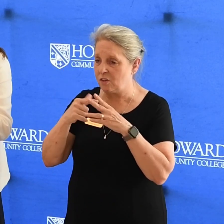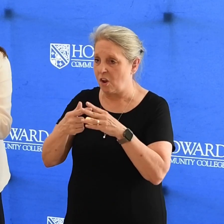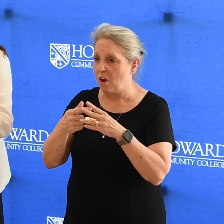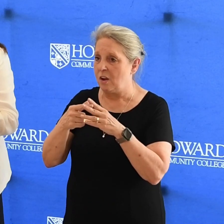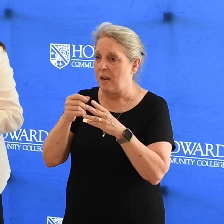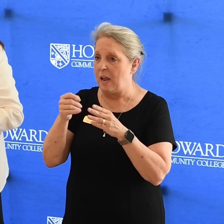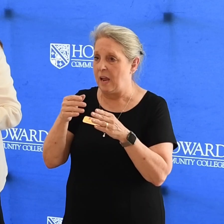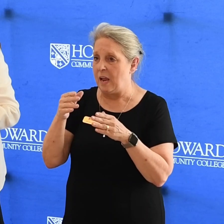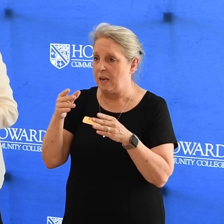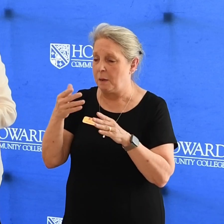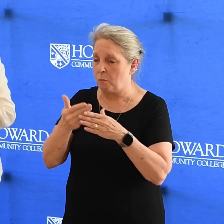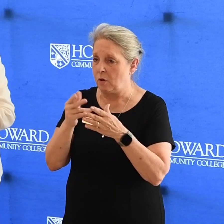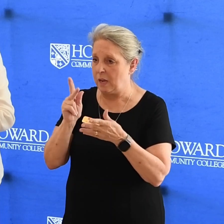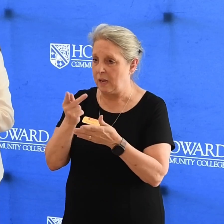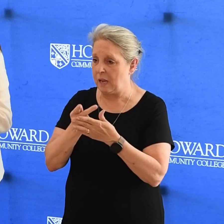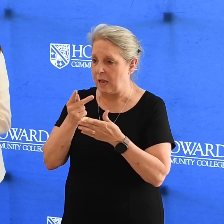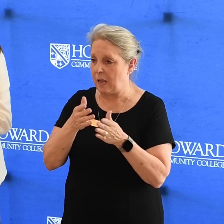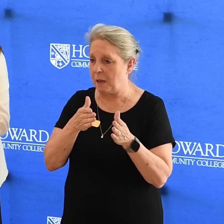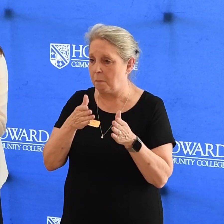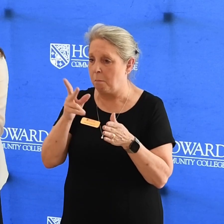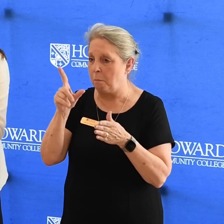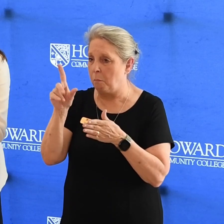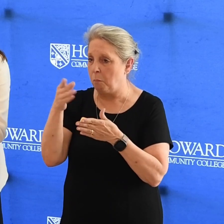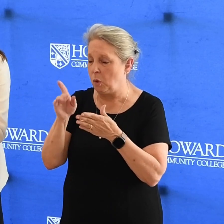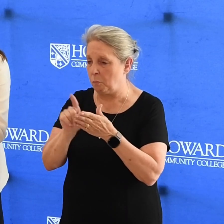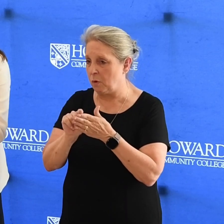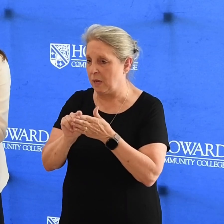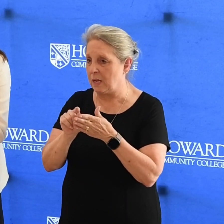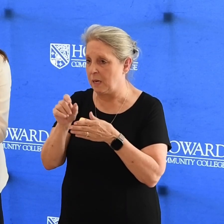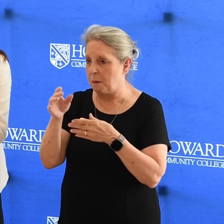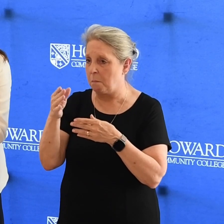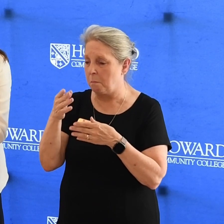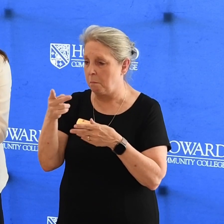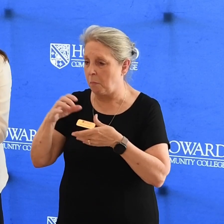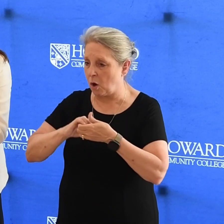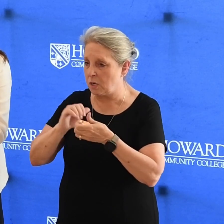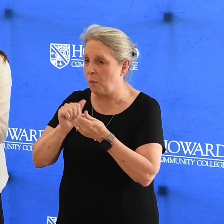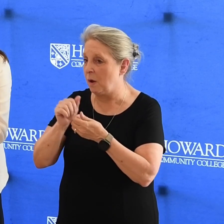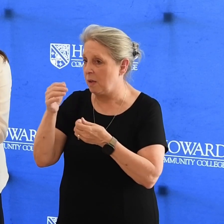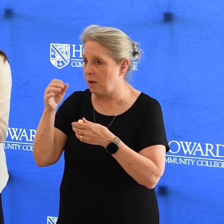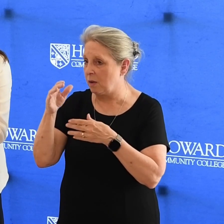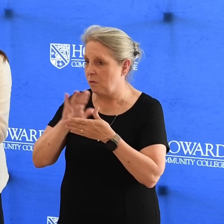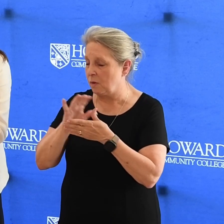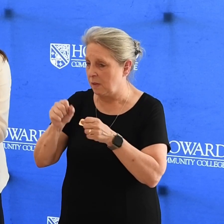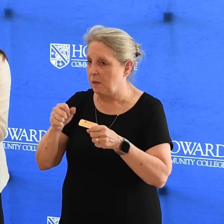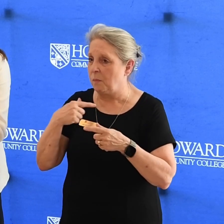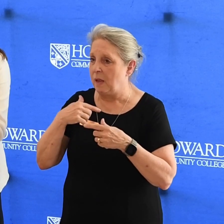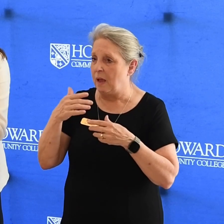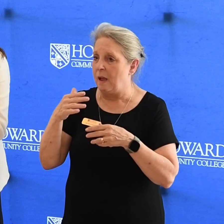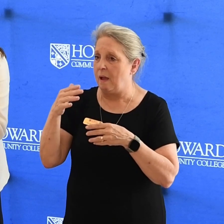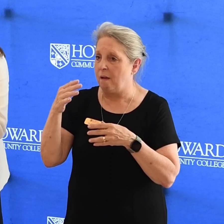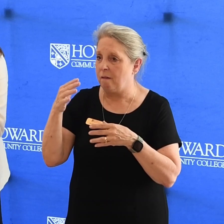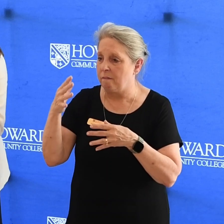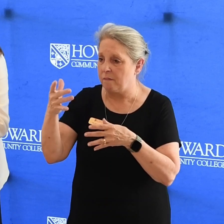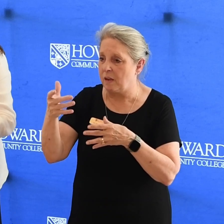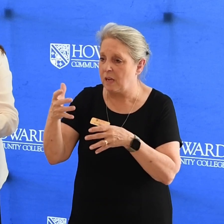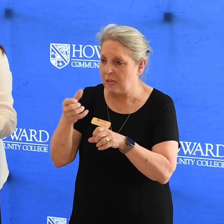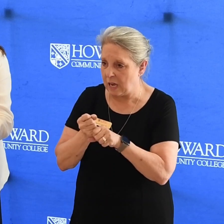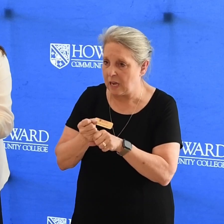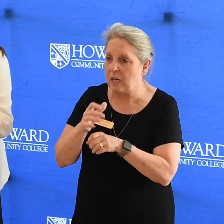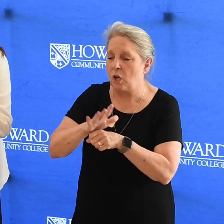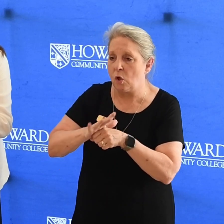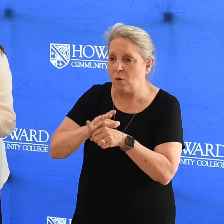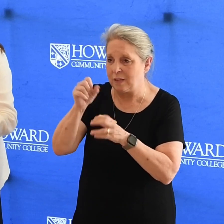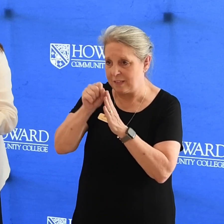blueprint partner with our school system, CAC is a strategic partner. We leverage local, state, and federal resources to